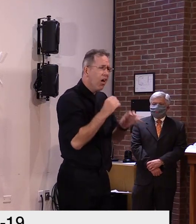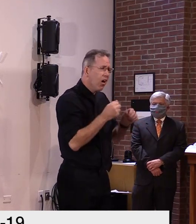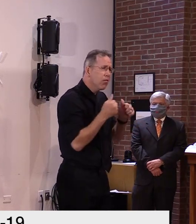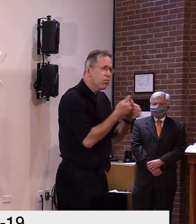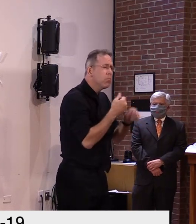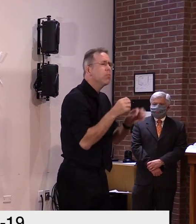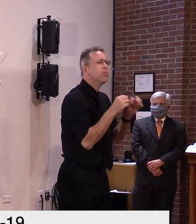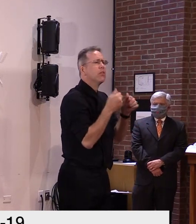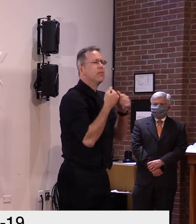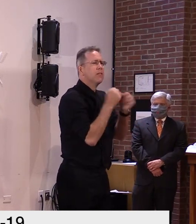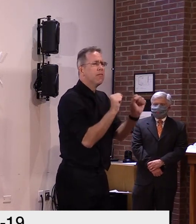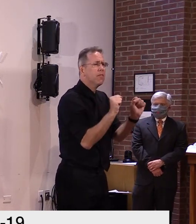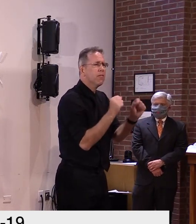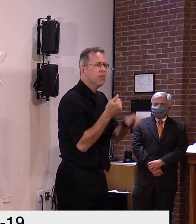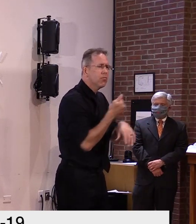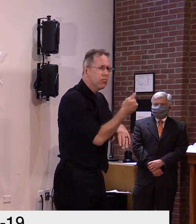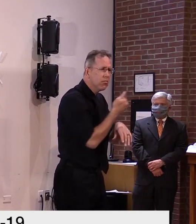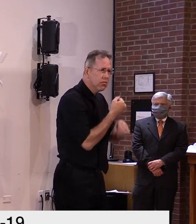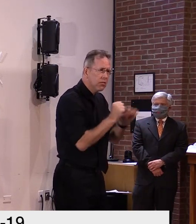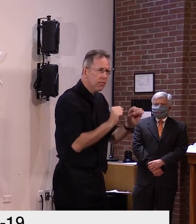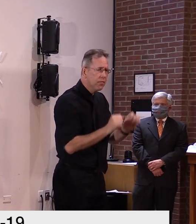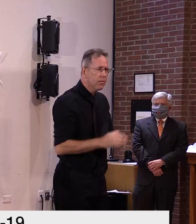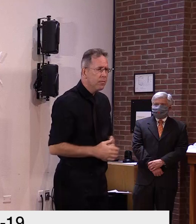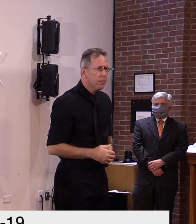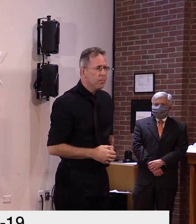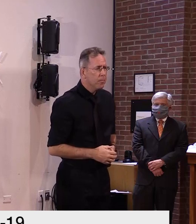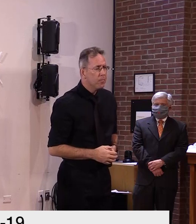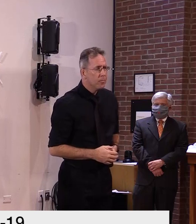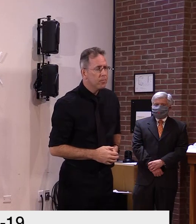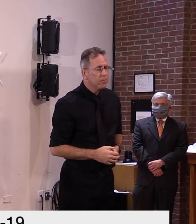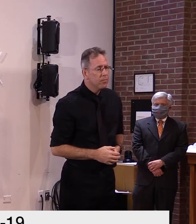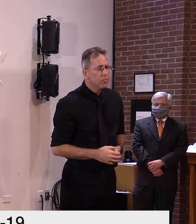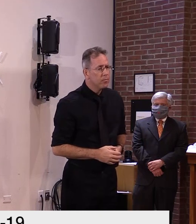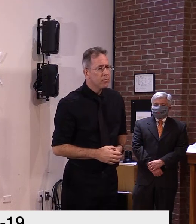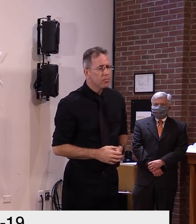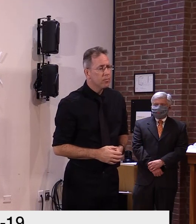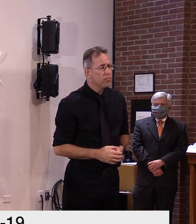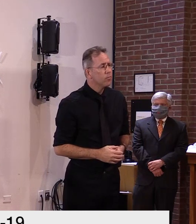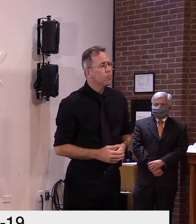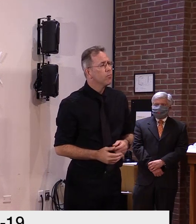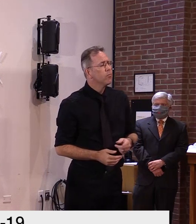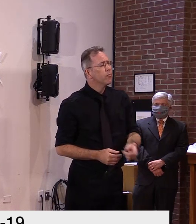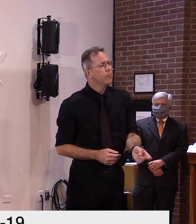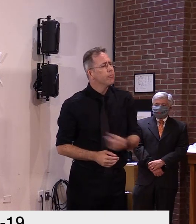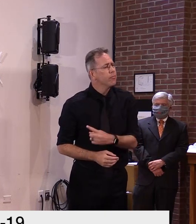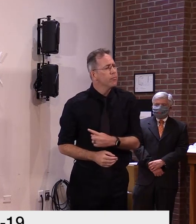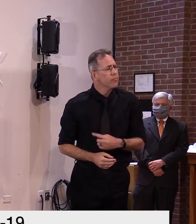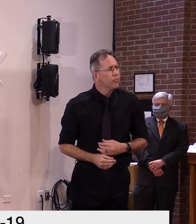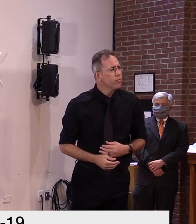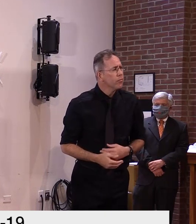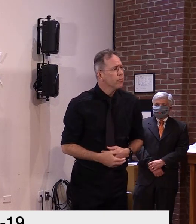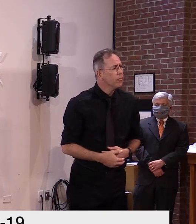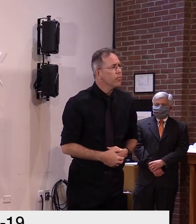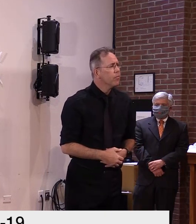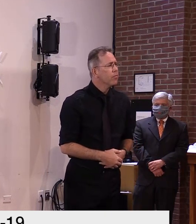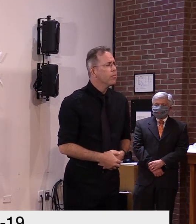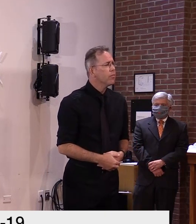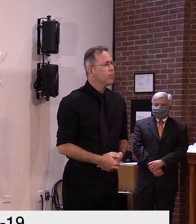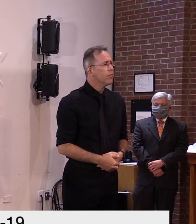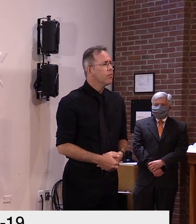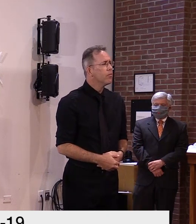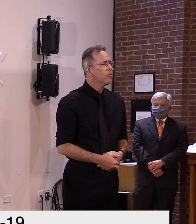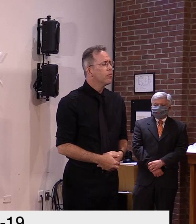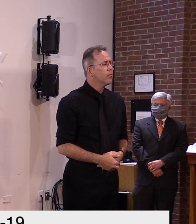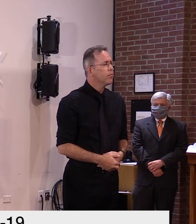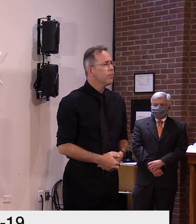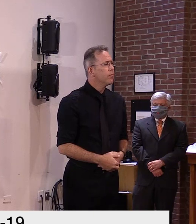How about activities that aren't necessarily essential, like work and shopping for food and